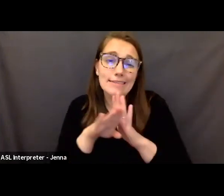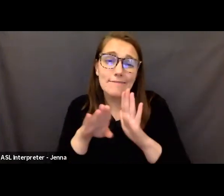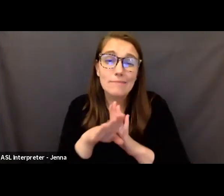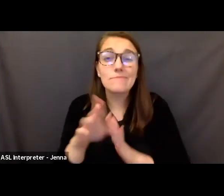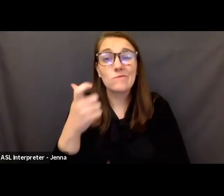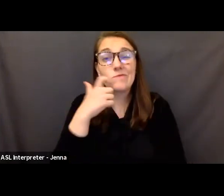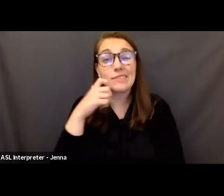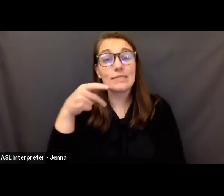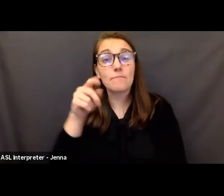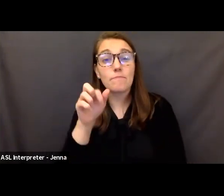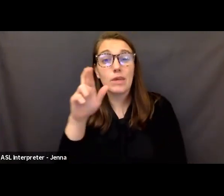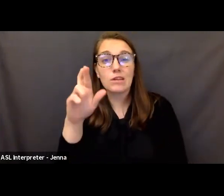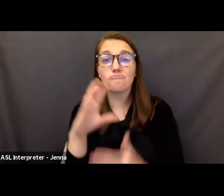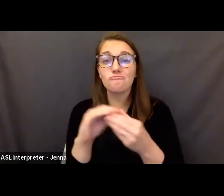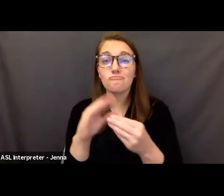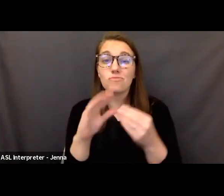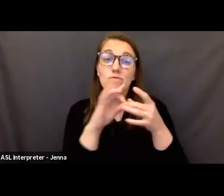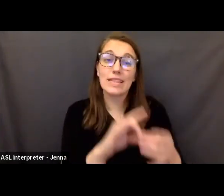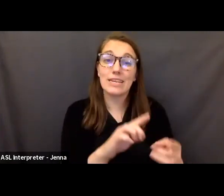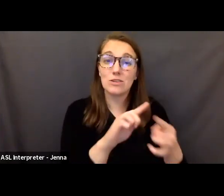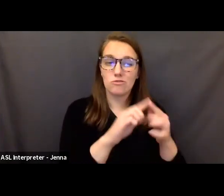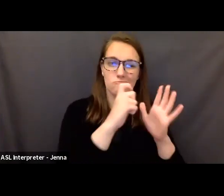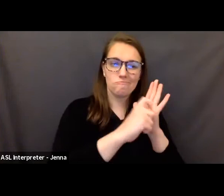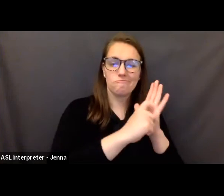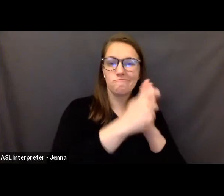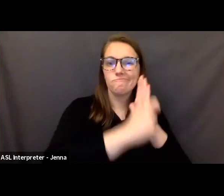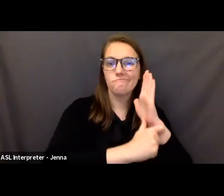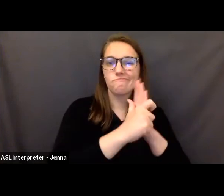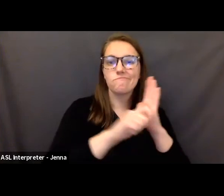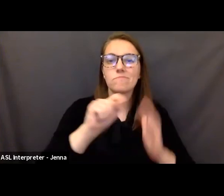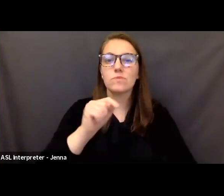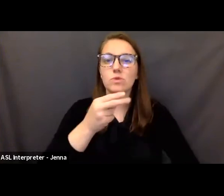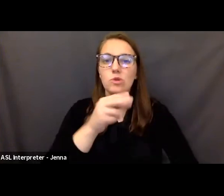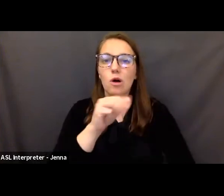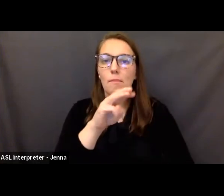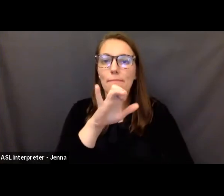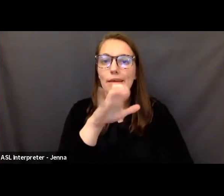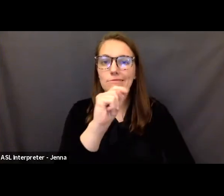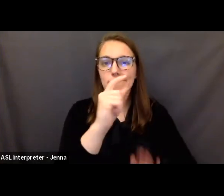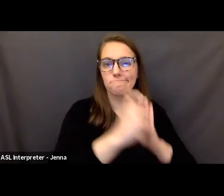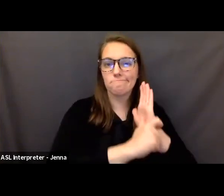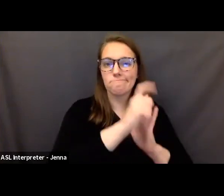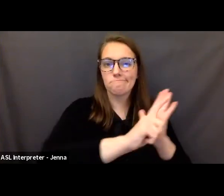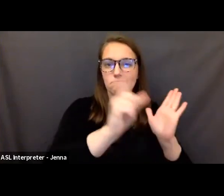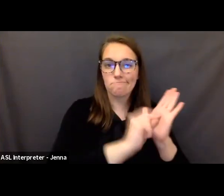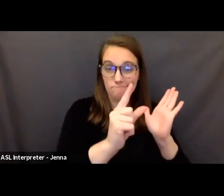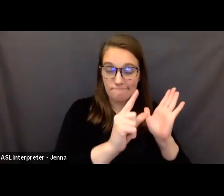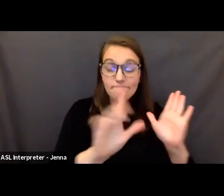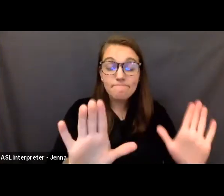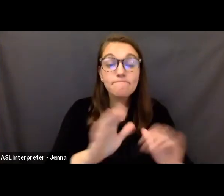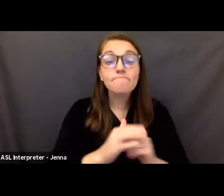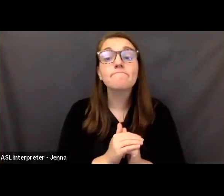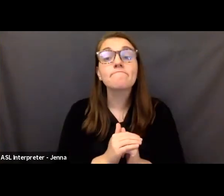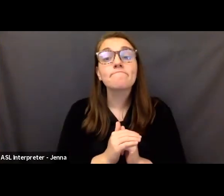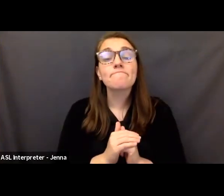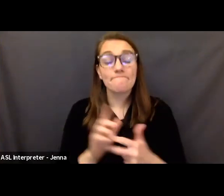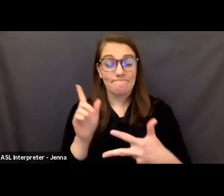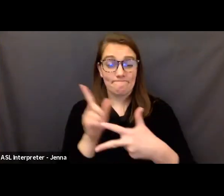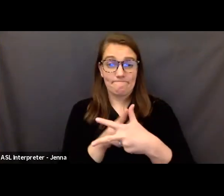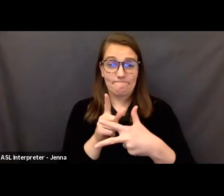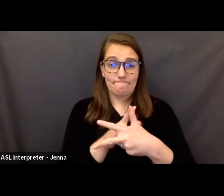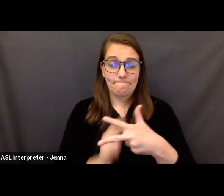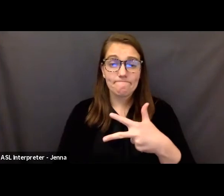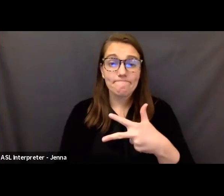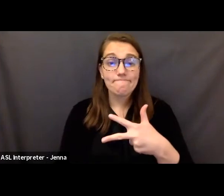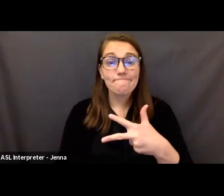in The Thomist. So here's these three. Number one, Aquinas's view that our vulnerability